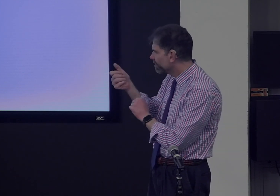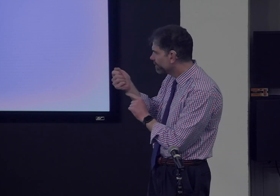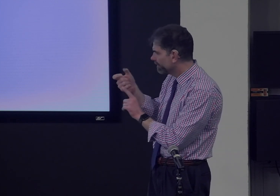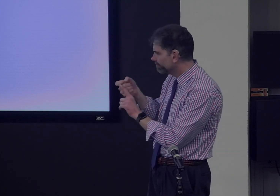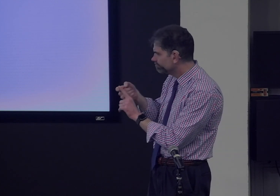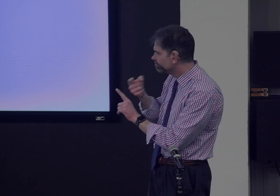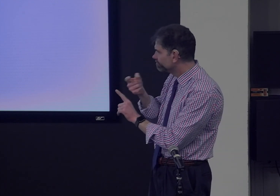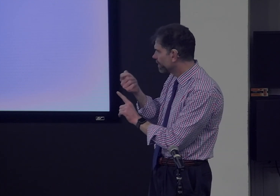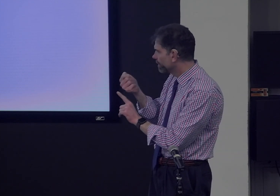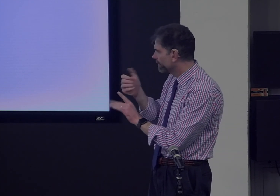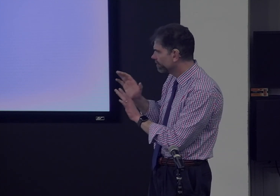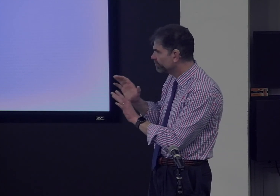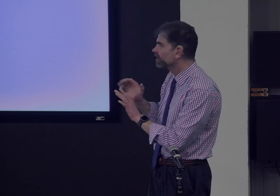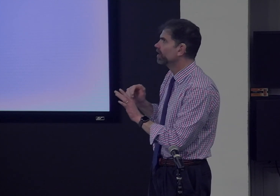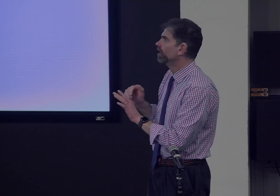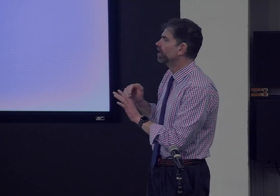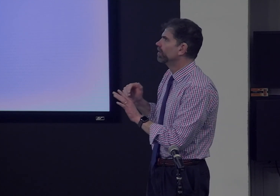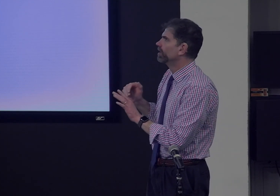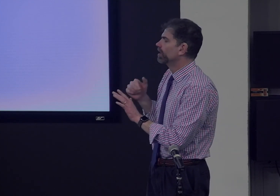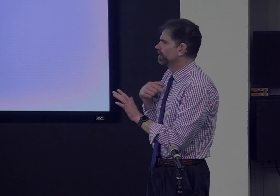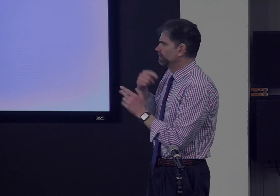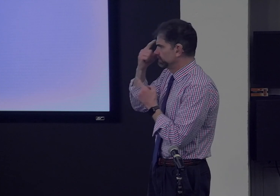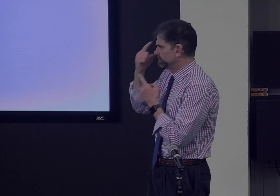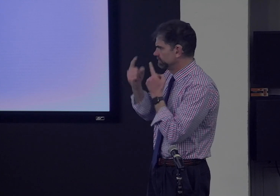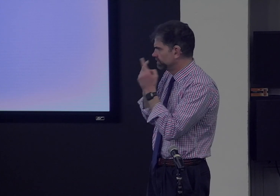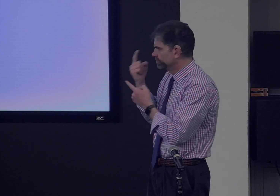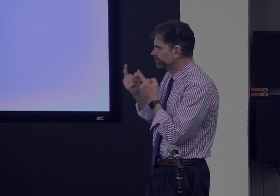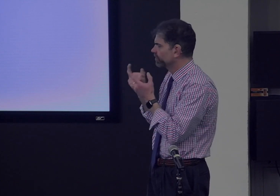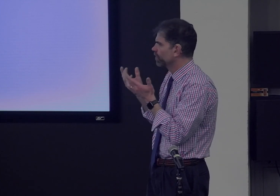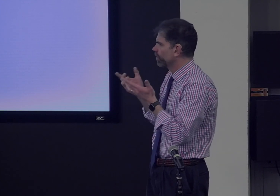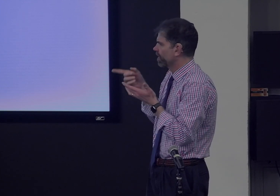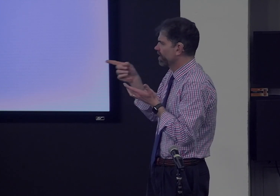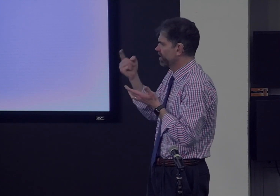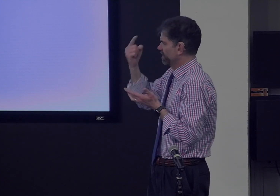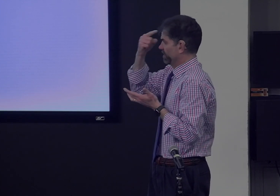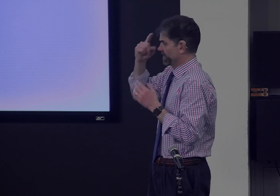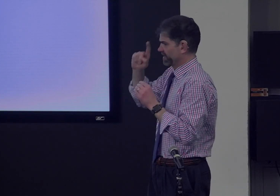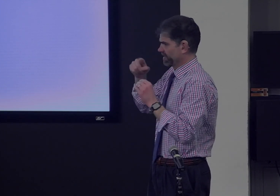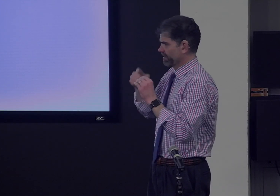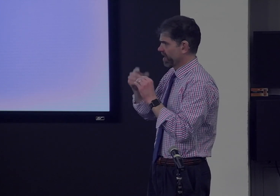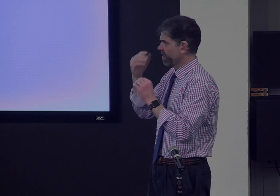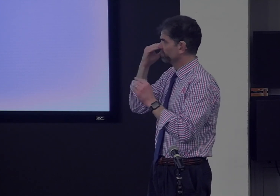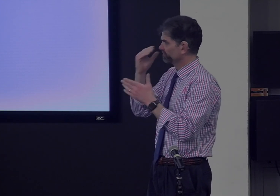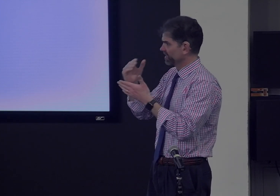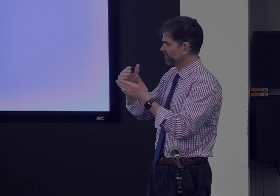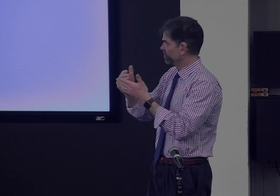somewhat related, a little bit off topic from your lecture, but you got me thinking